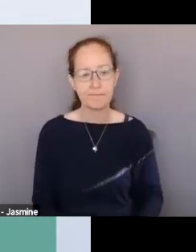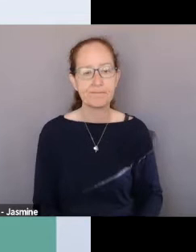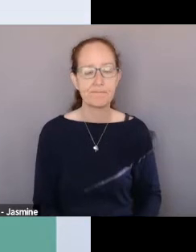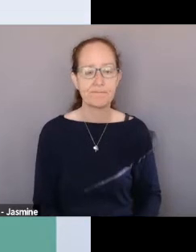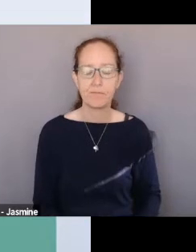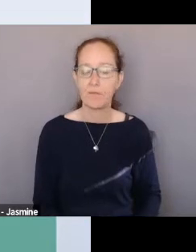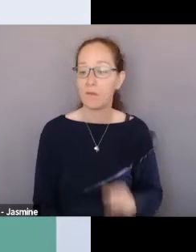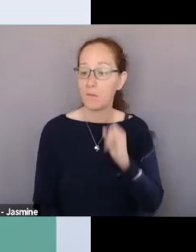save the link, don't worry about it.